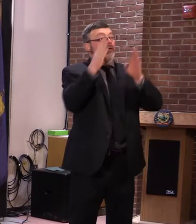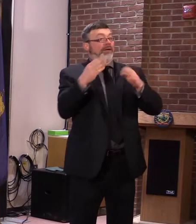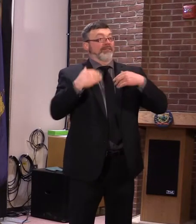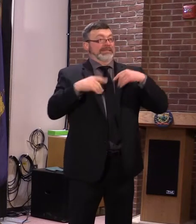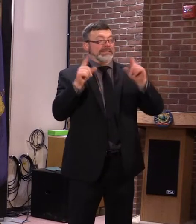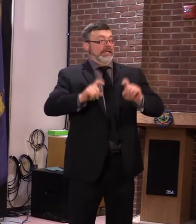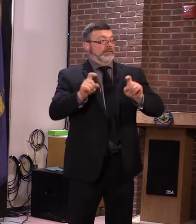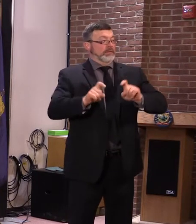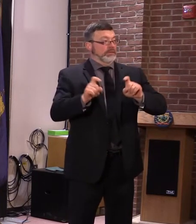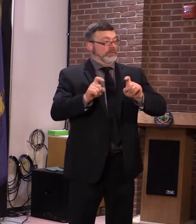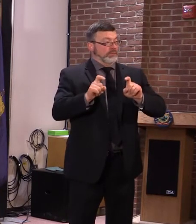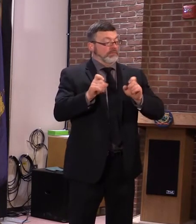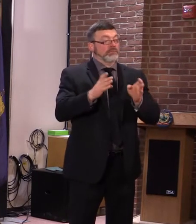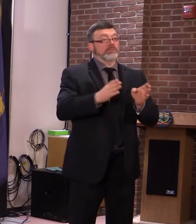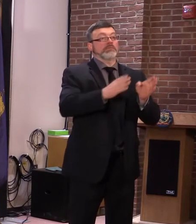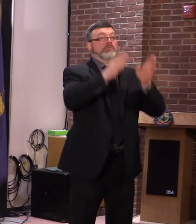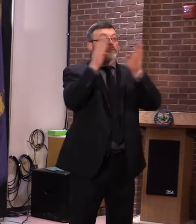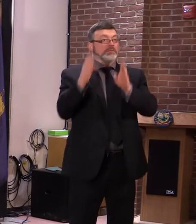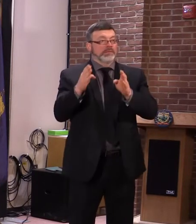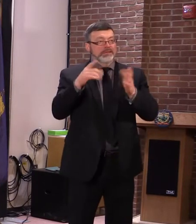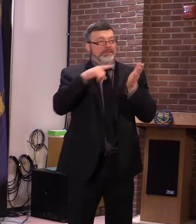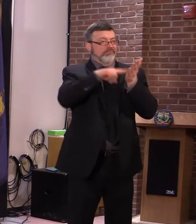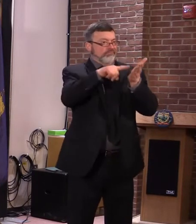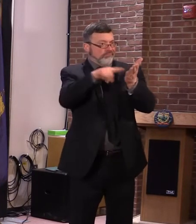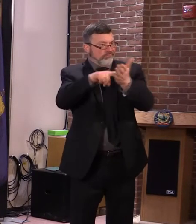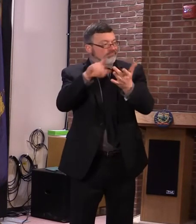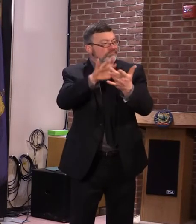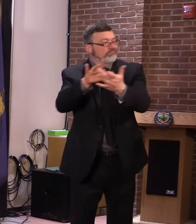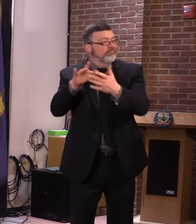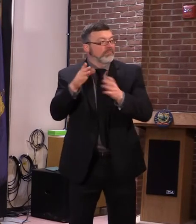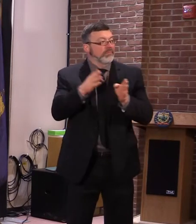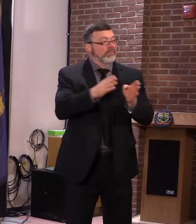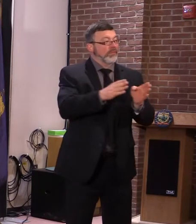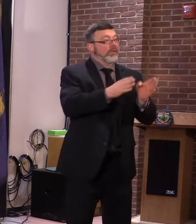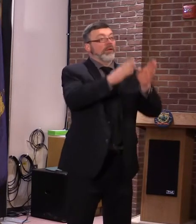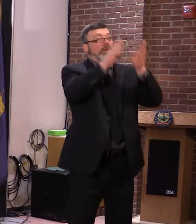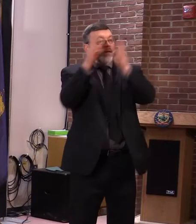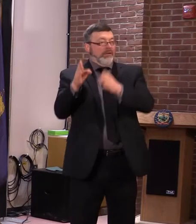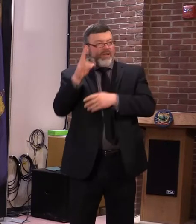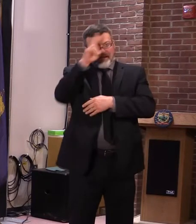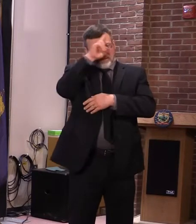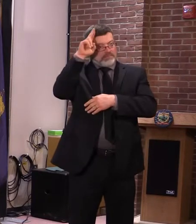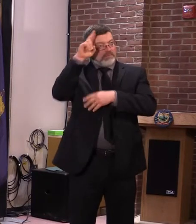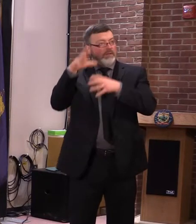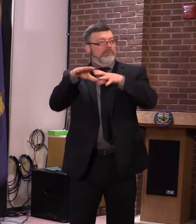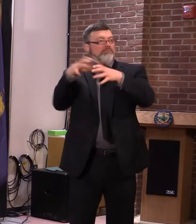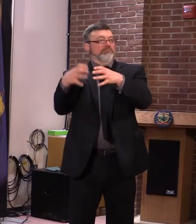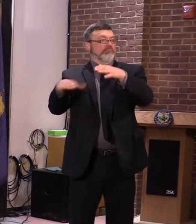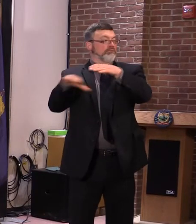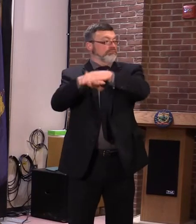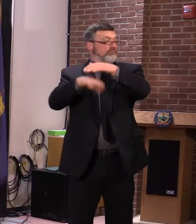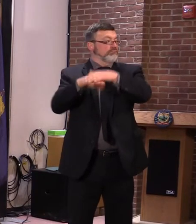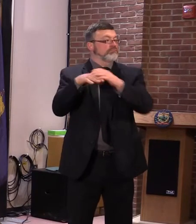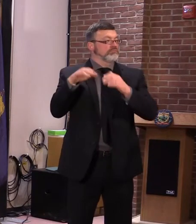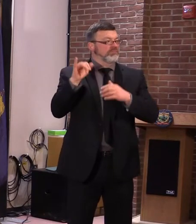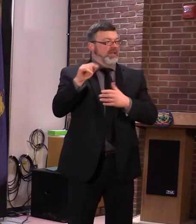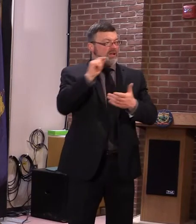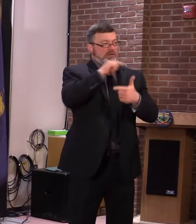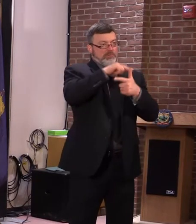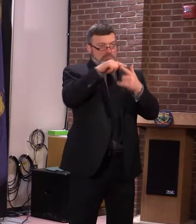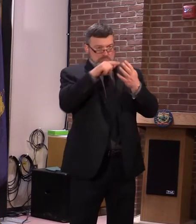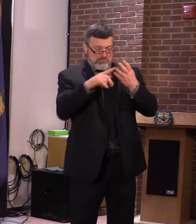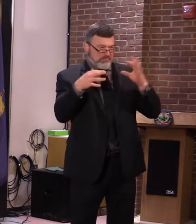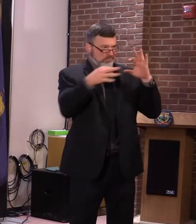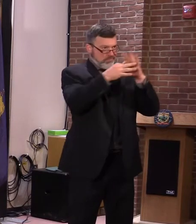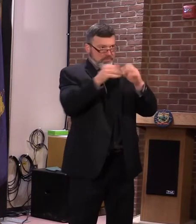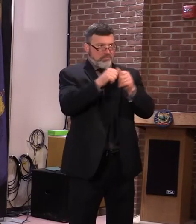contact tracing, and hospital capacity, we identified ways to adjust in response to the high transmissibility of the Omicron